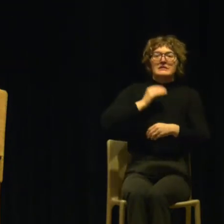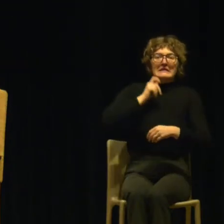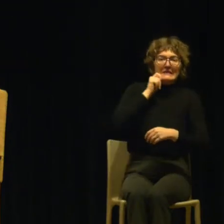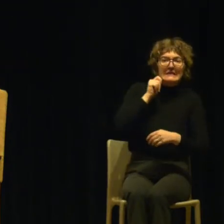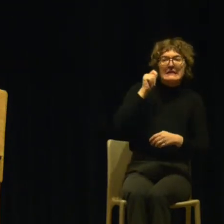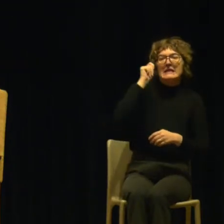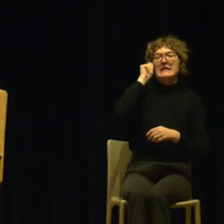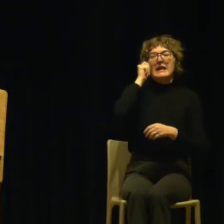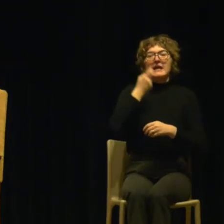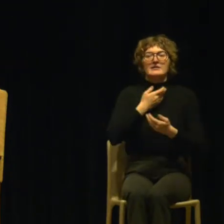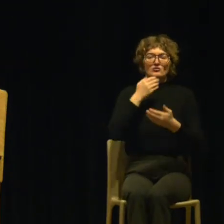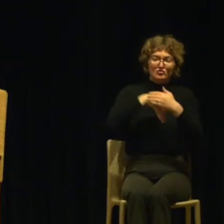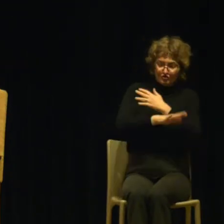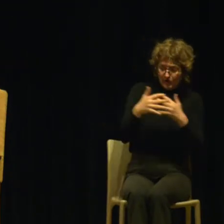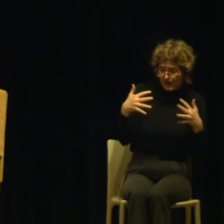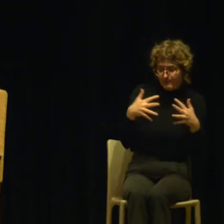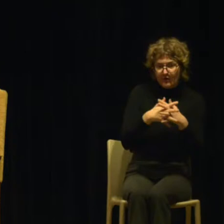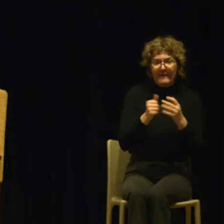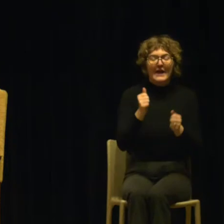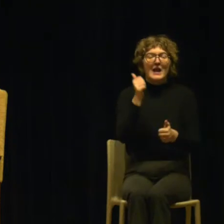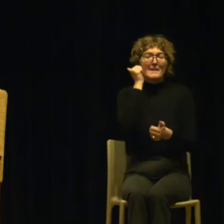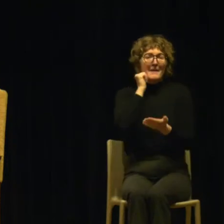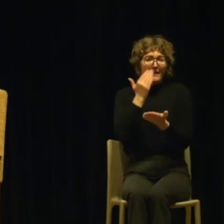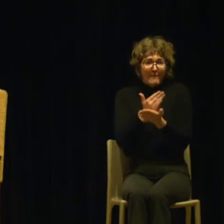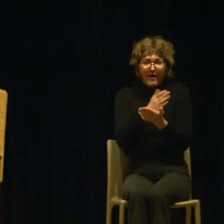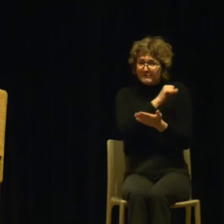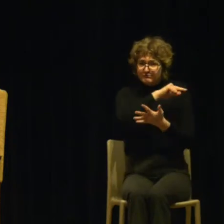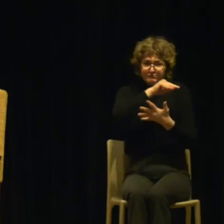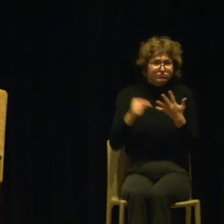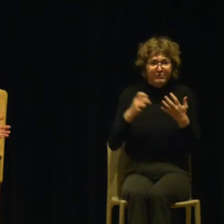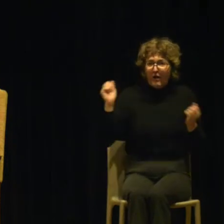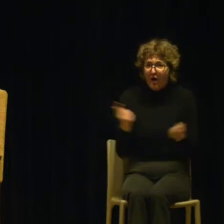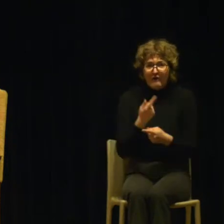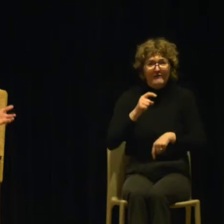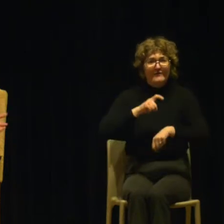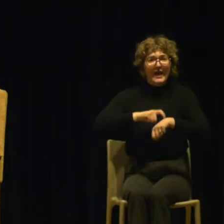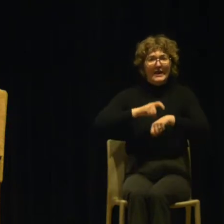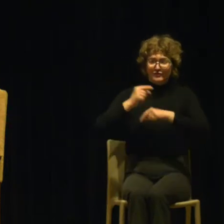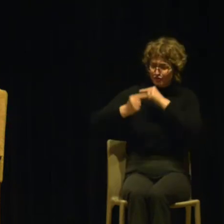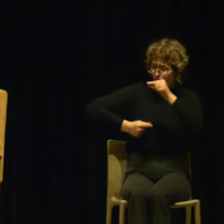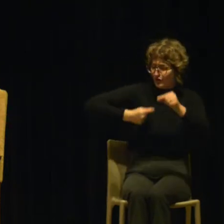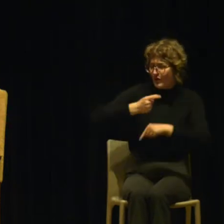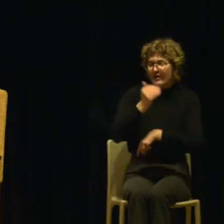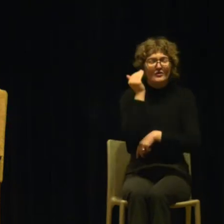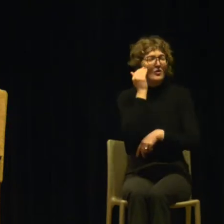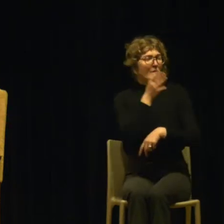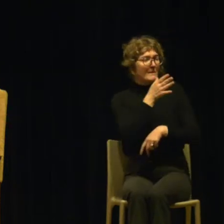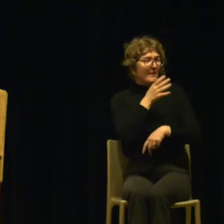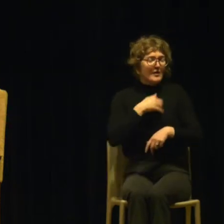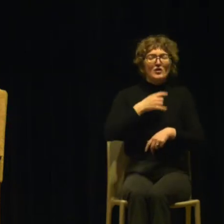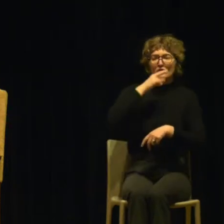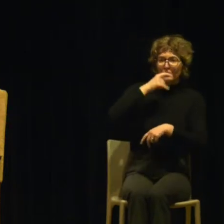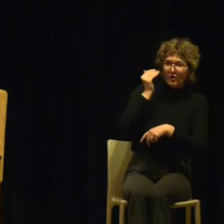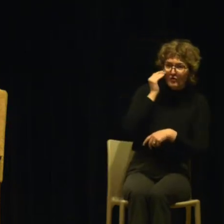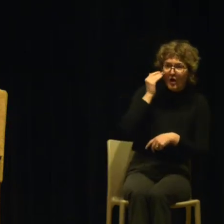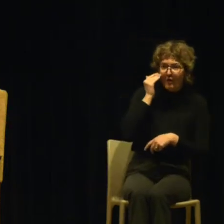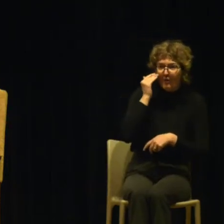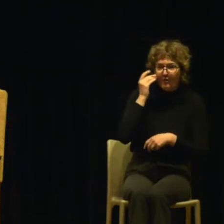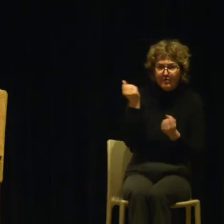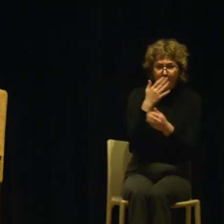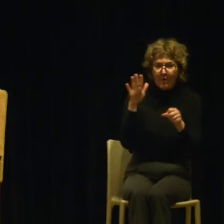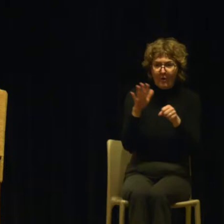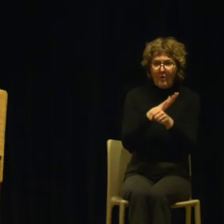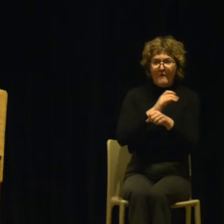college, childbirth, and menopause. I've taken care of generations. I know your mother. I know your children. That is not